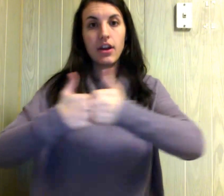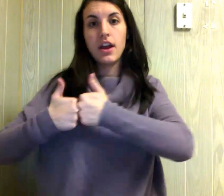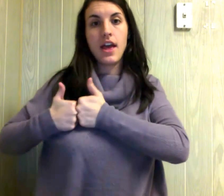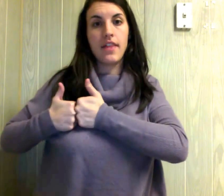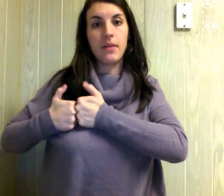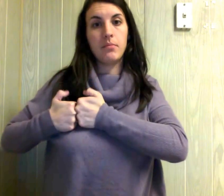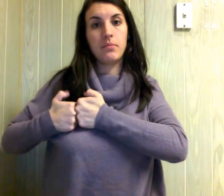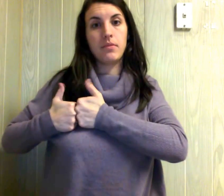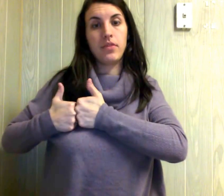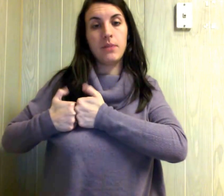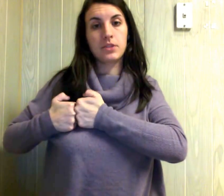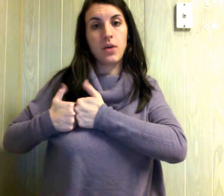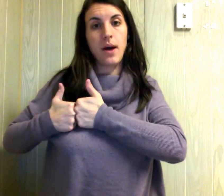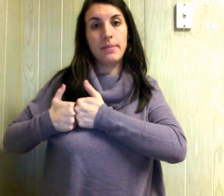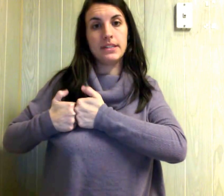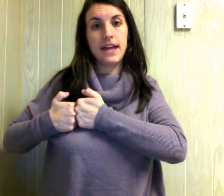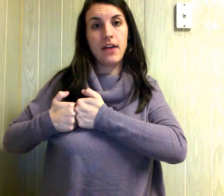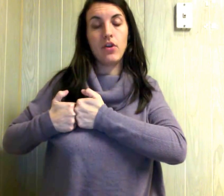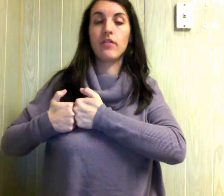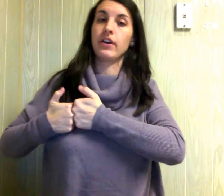and then thumbs go up and down over your heart.